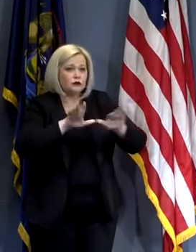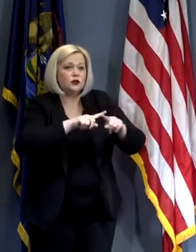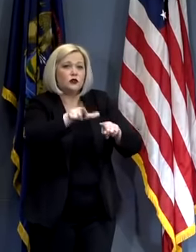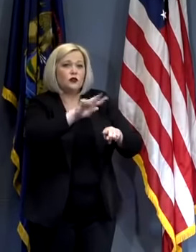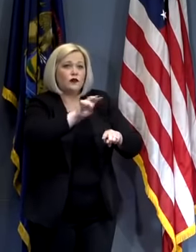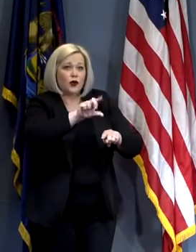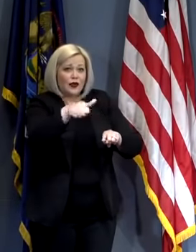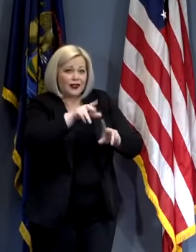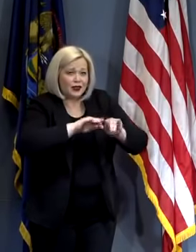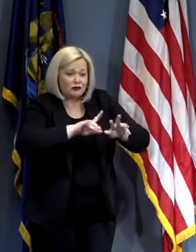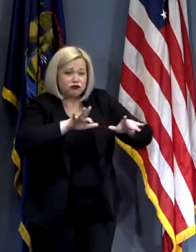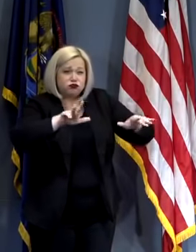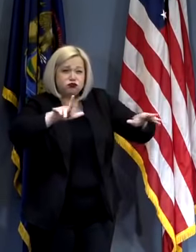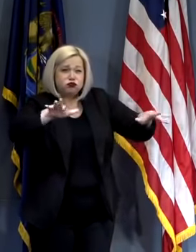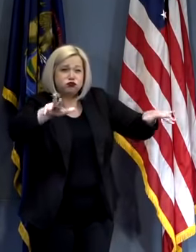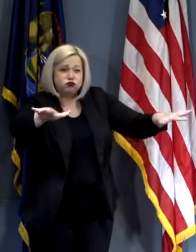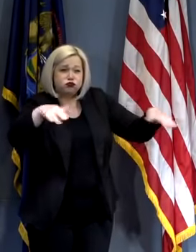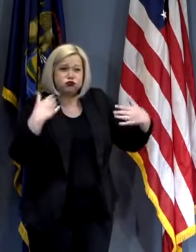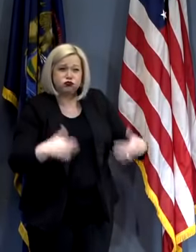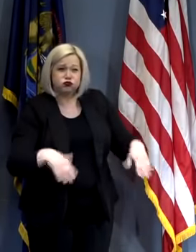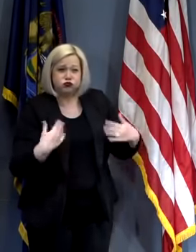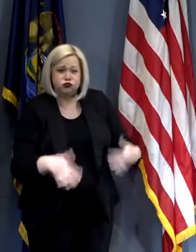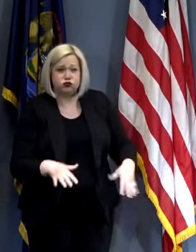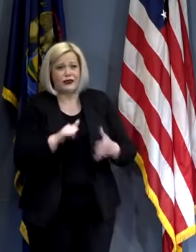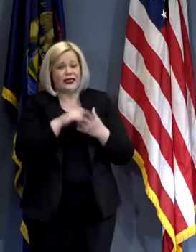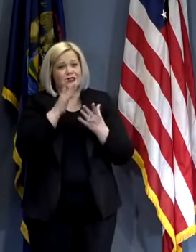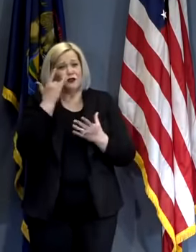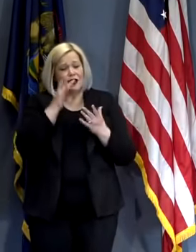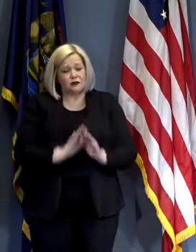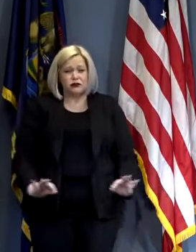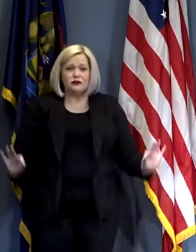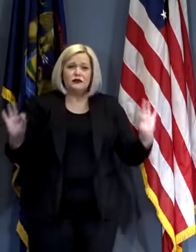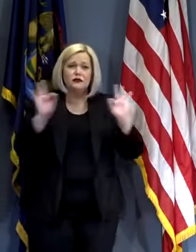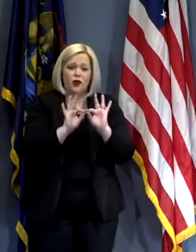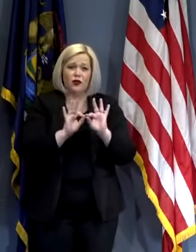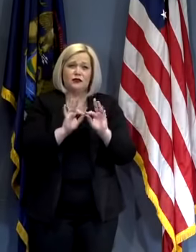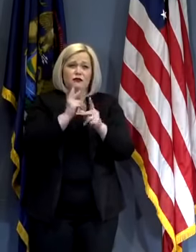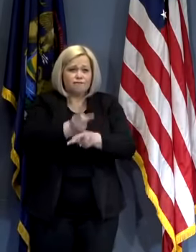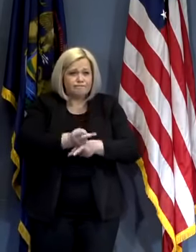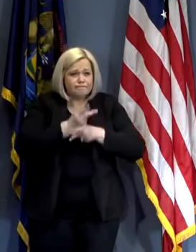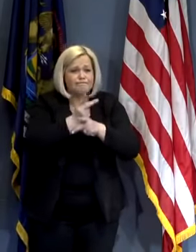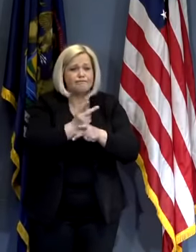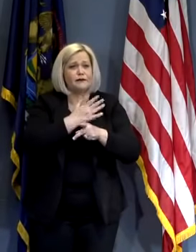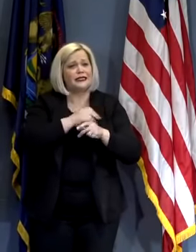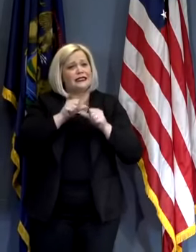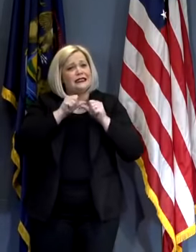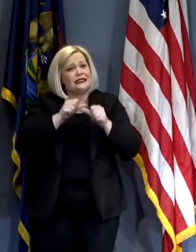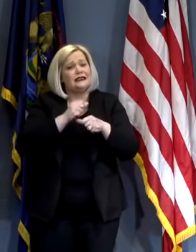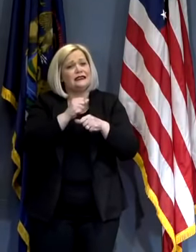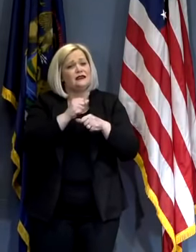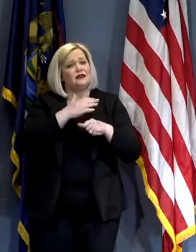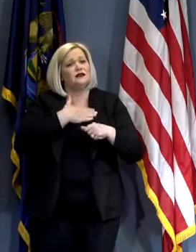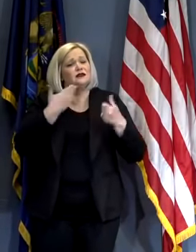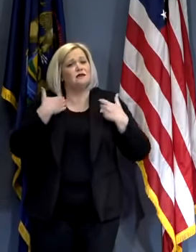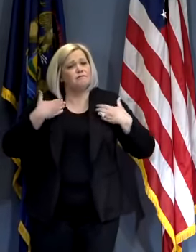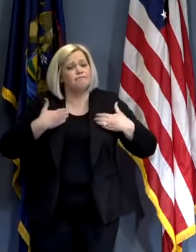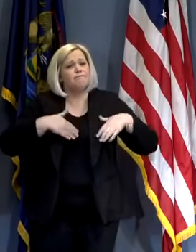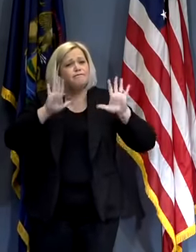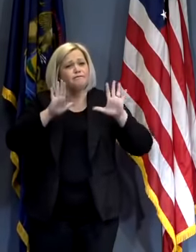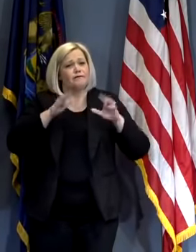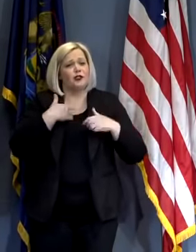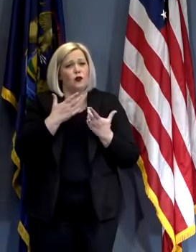is precisely why the actions that we've taken are so important, and we're asking people to continue making the sacrifice. I know it's not